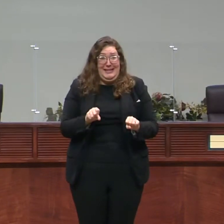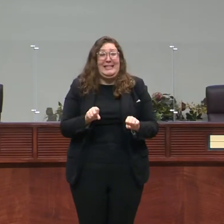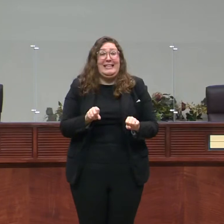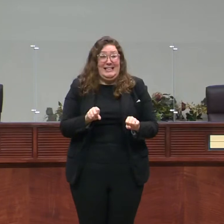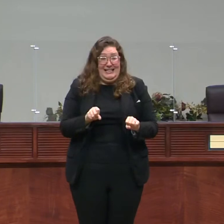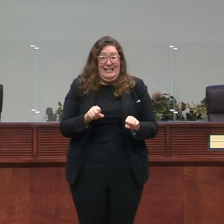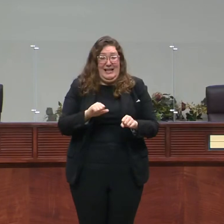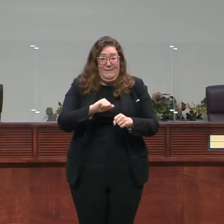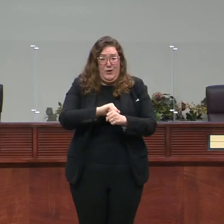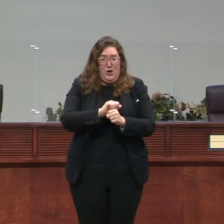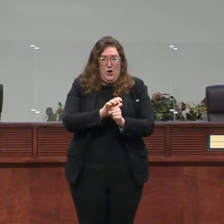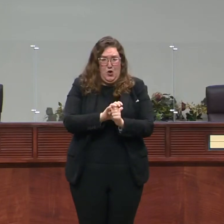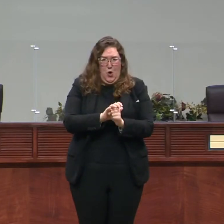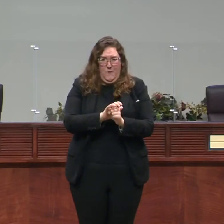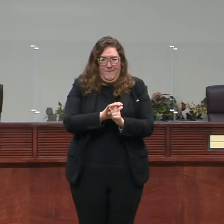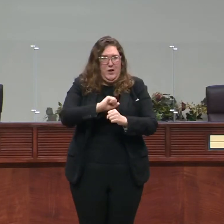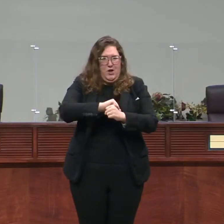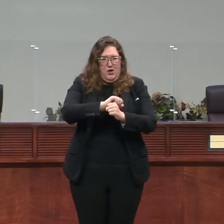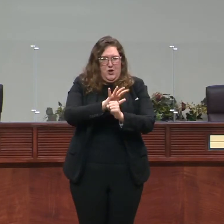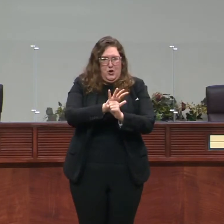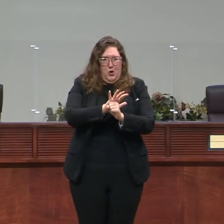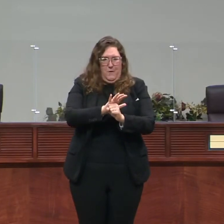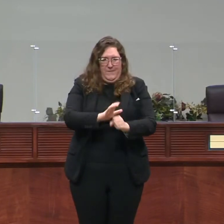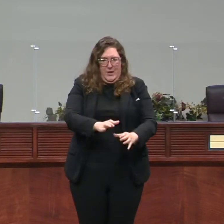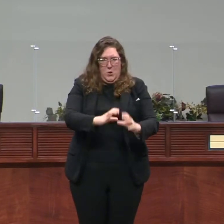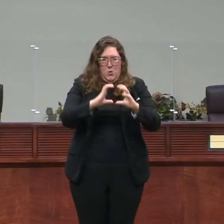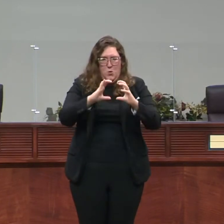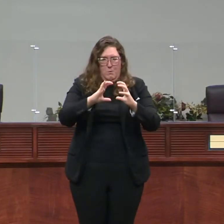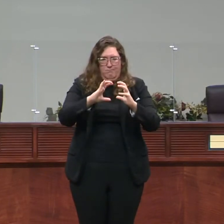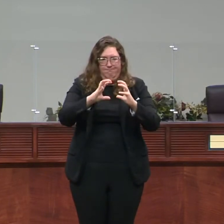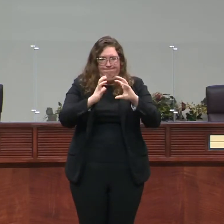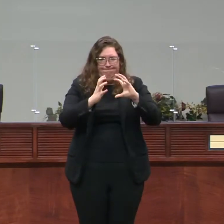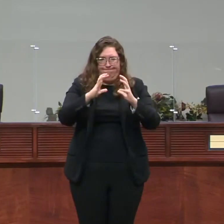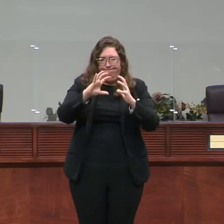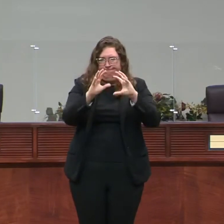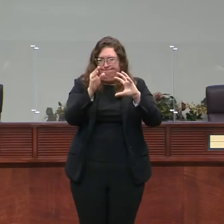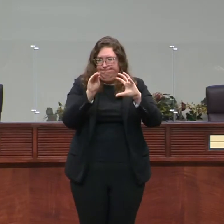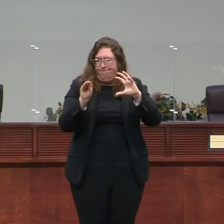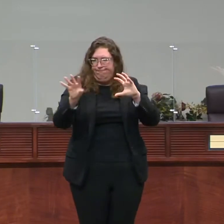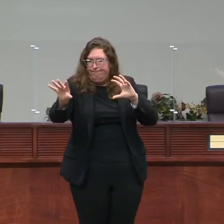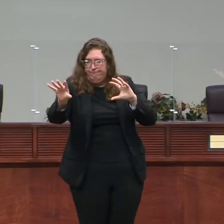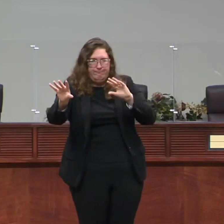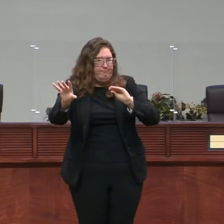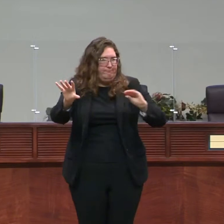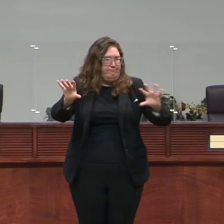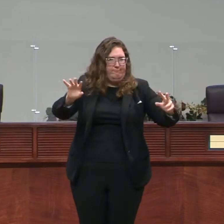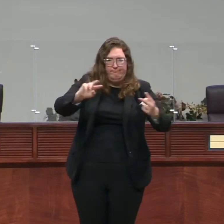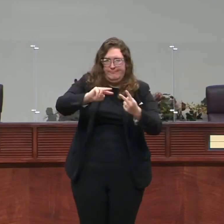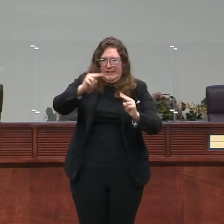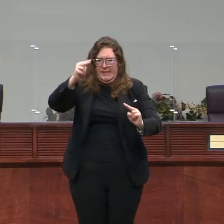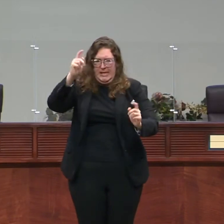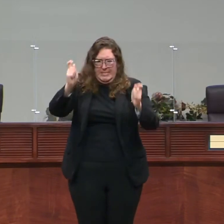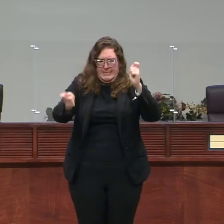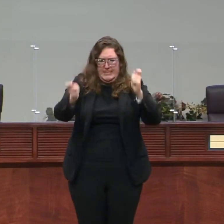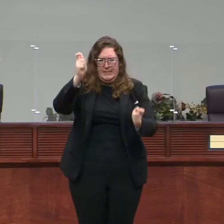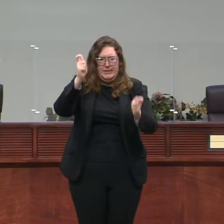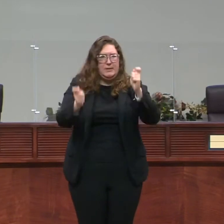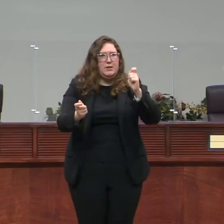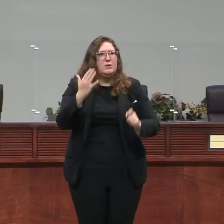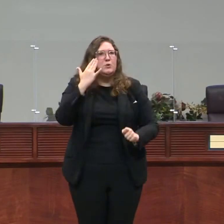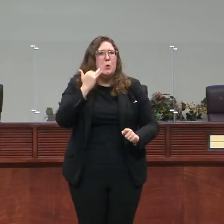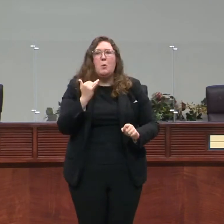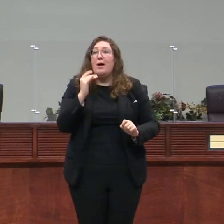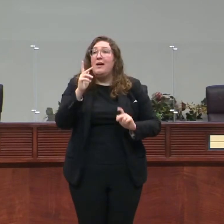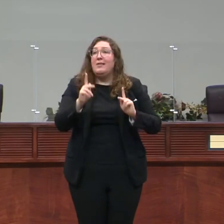may not directly correspond with the resident numbers, because those individuals who travel here go back to wherever